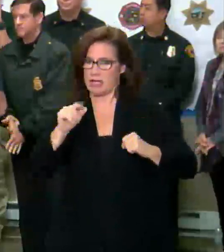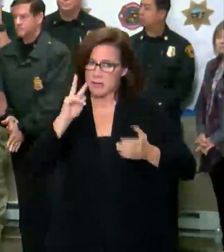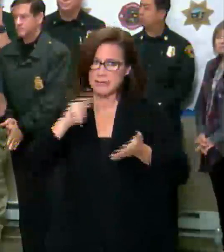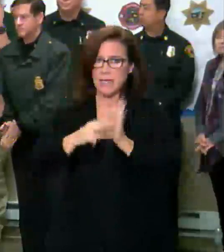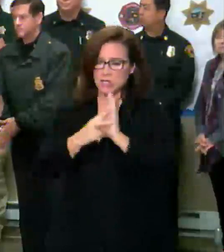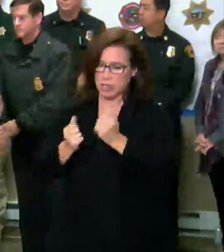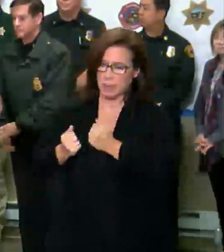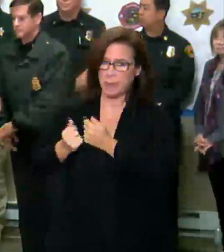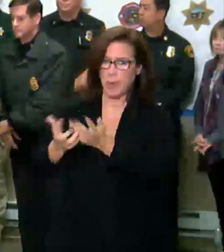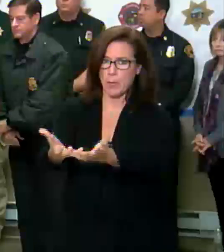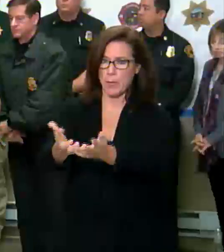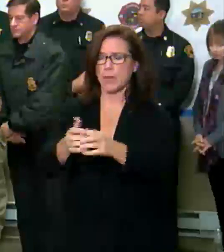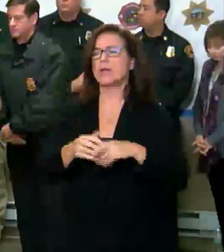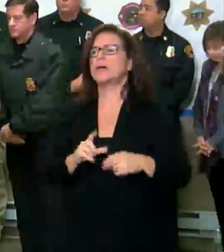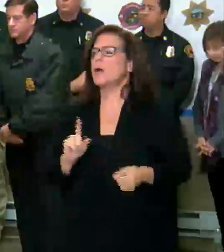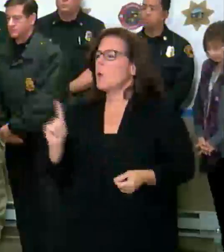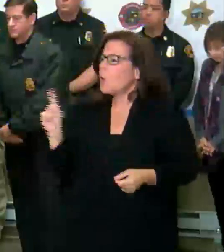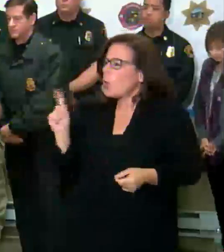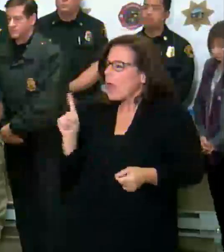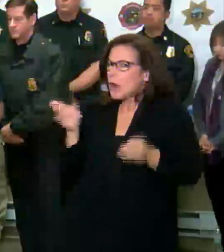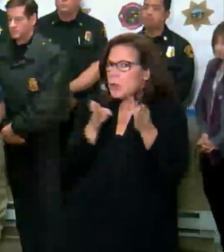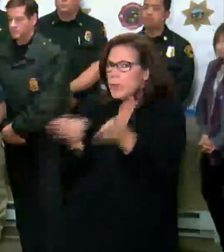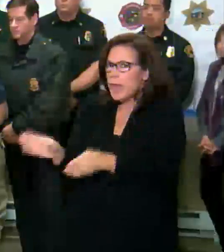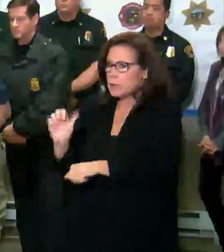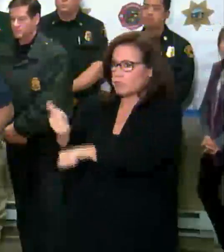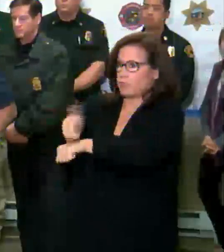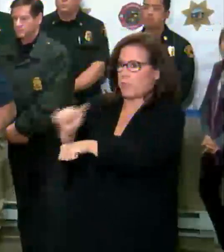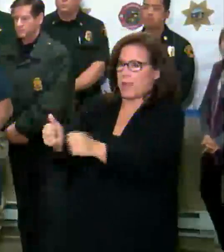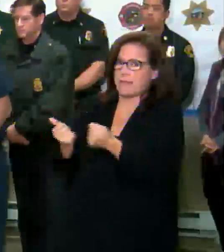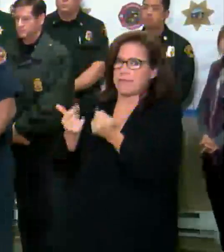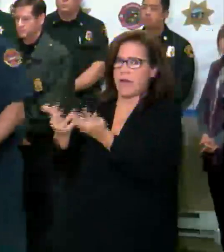in operation like that specifically, do you have in mind?